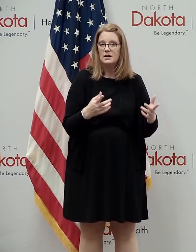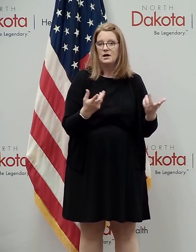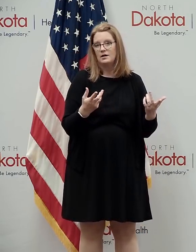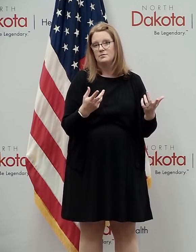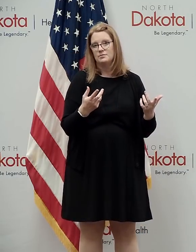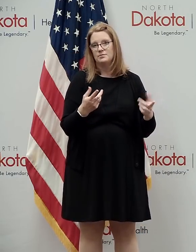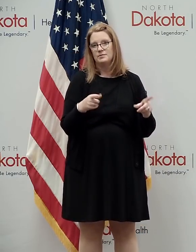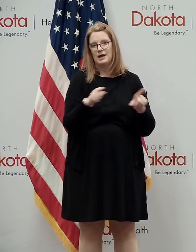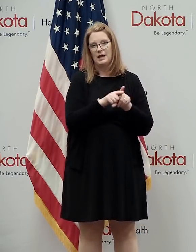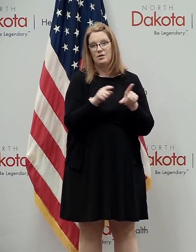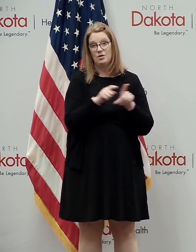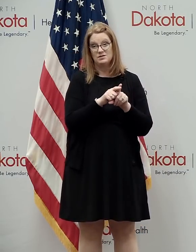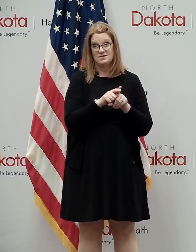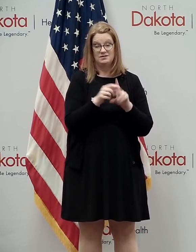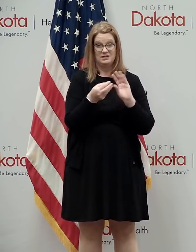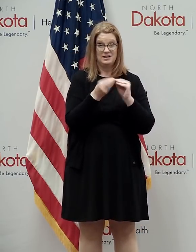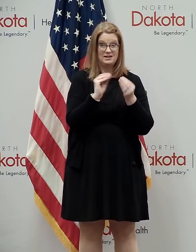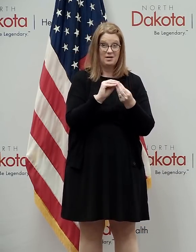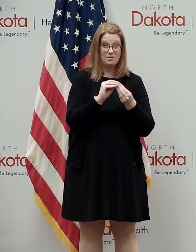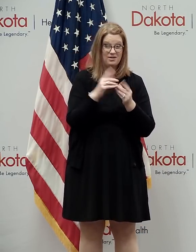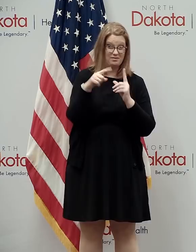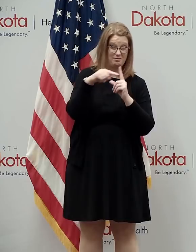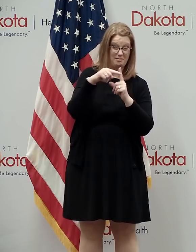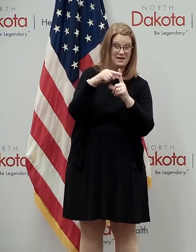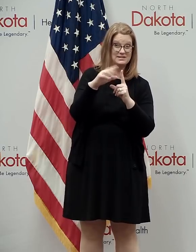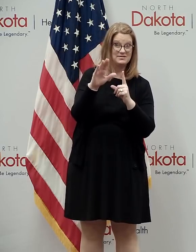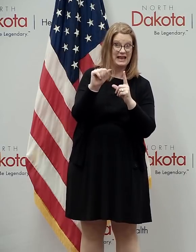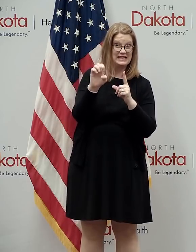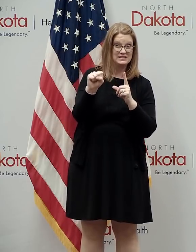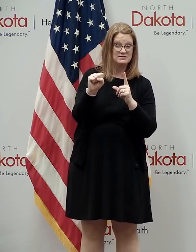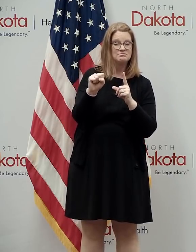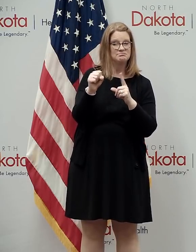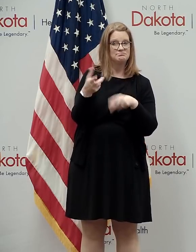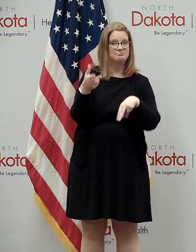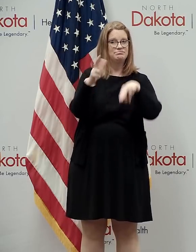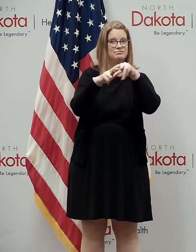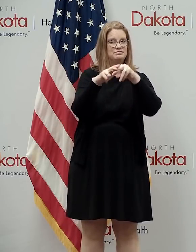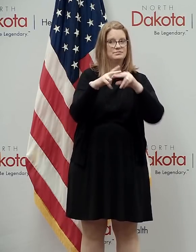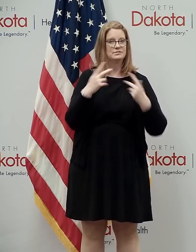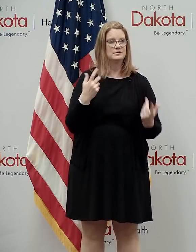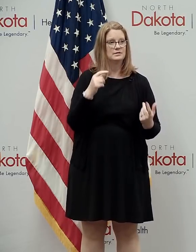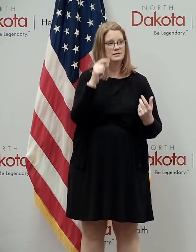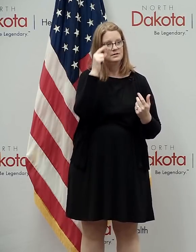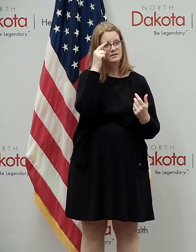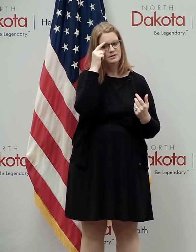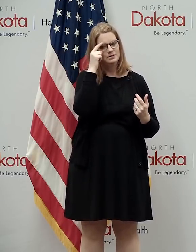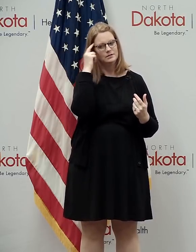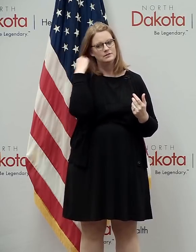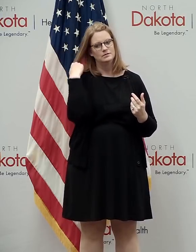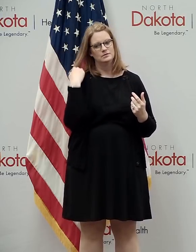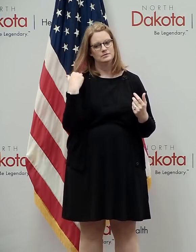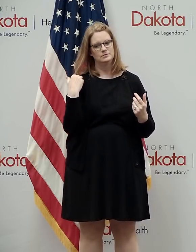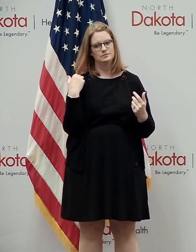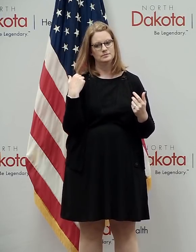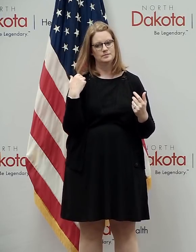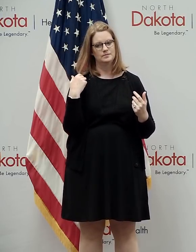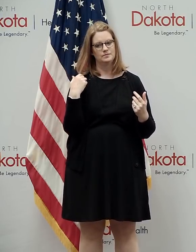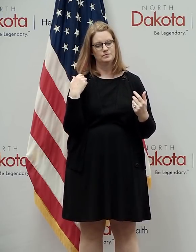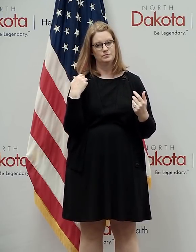positives also went up over that time frame. So again, we want to make sure that as we